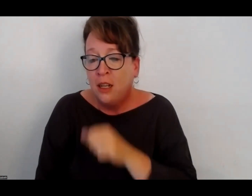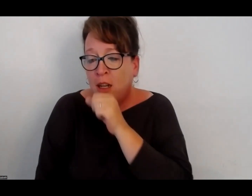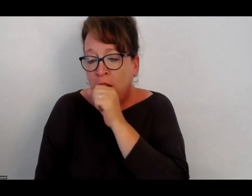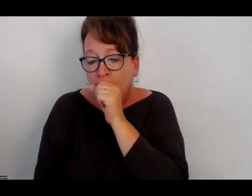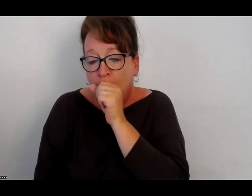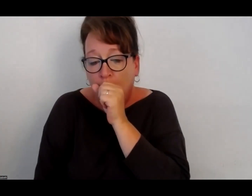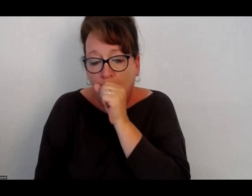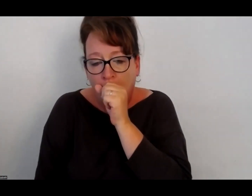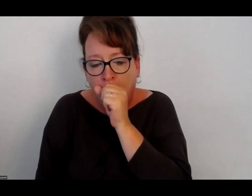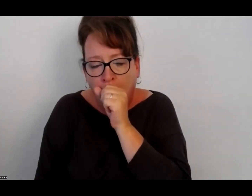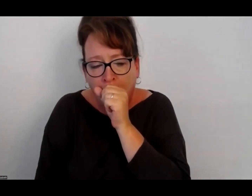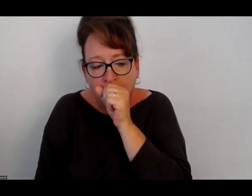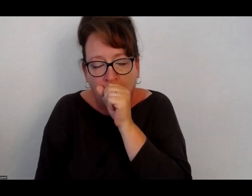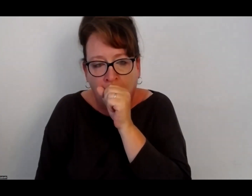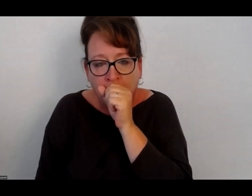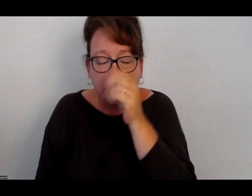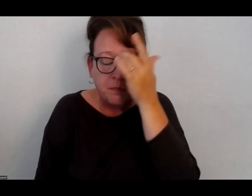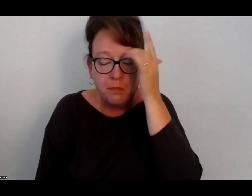comment.